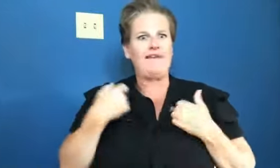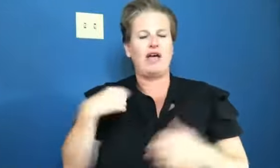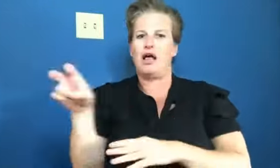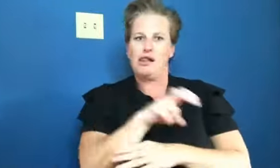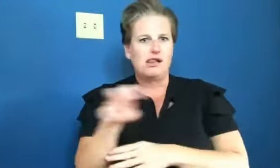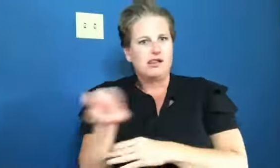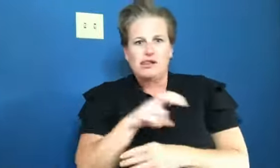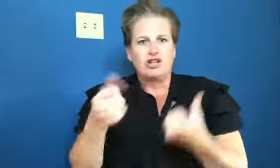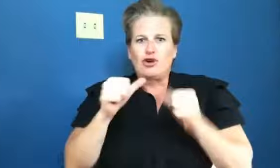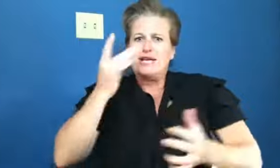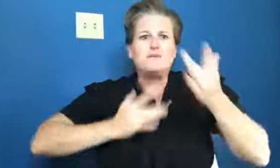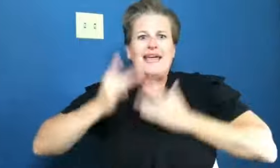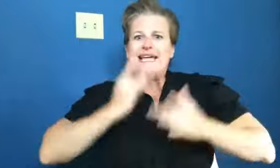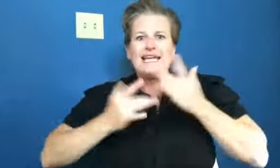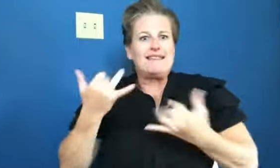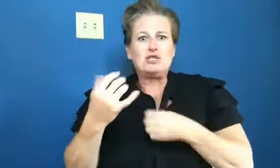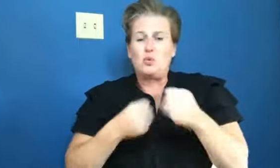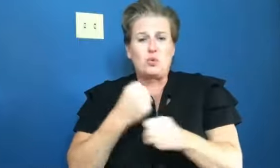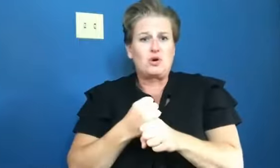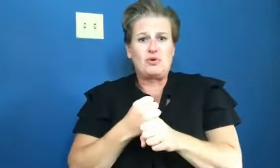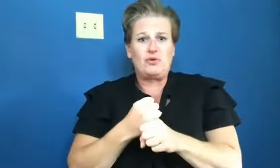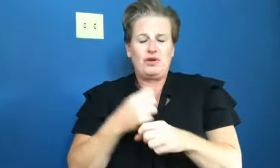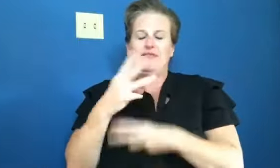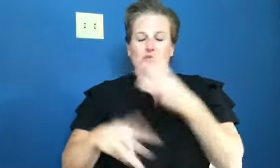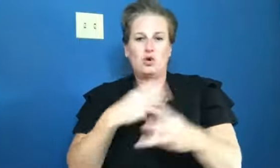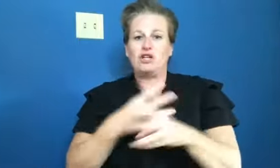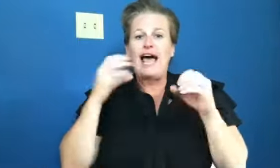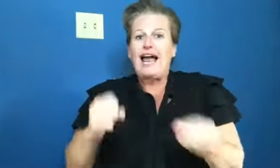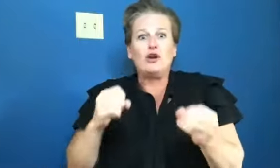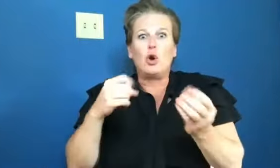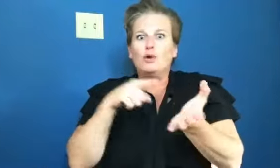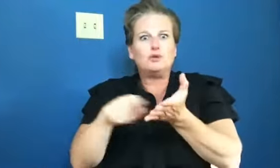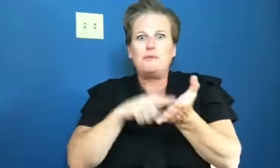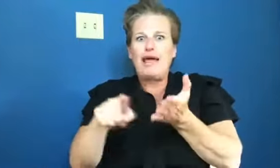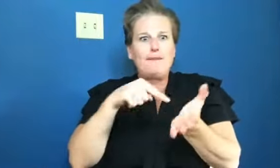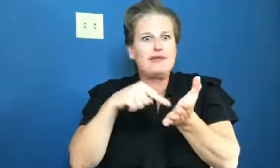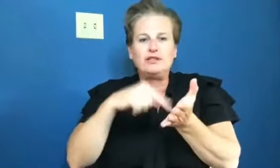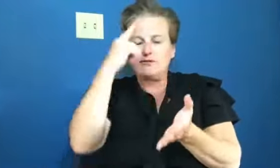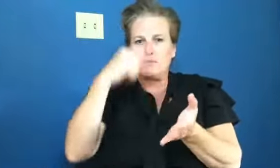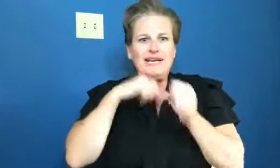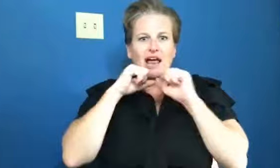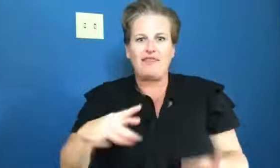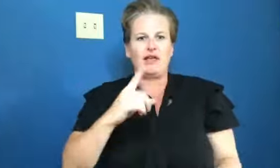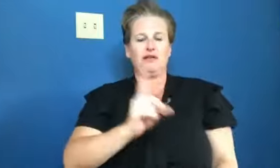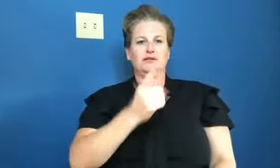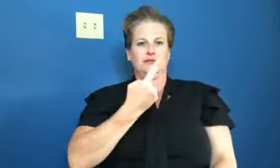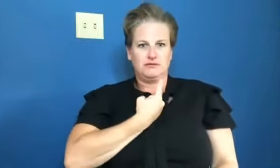this world. I had no one paying my bills. I had no soft place to fall. I was on my own, literally. And so I go to the funeral, a very